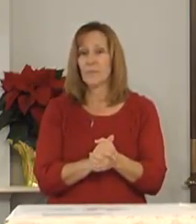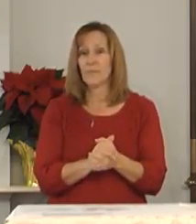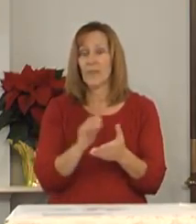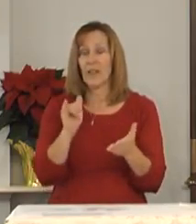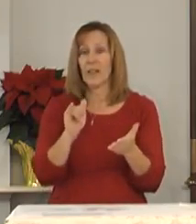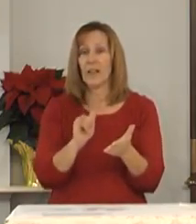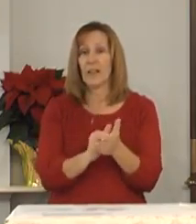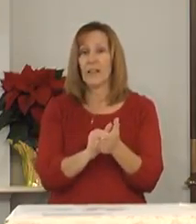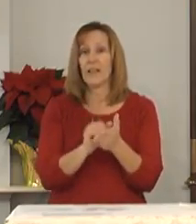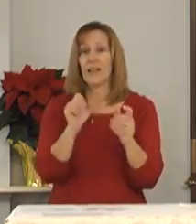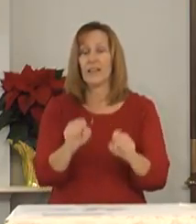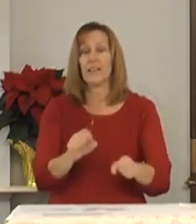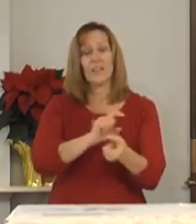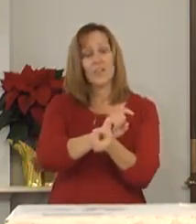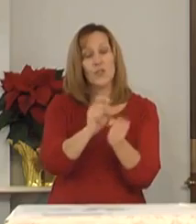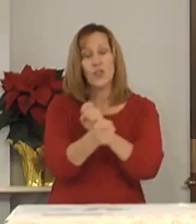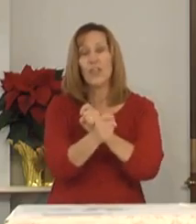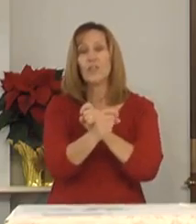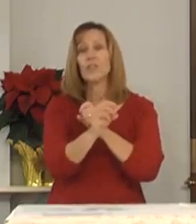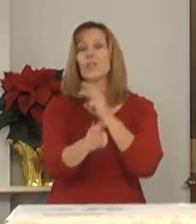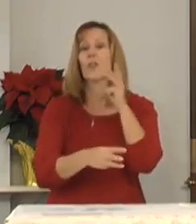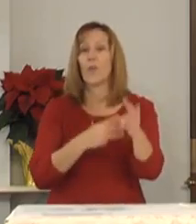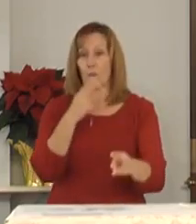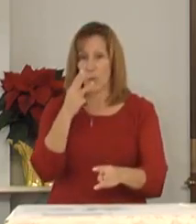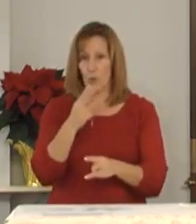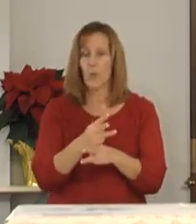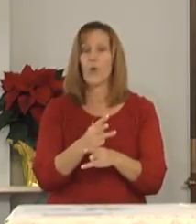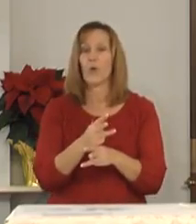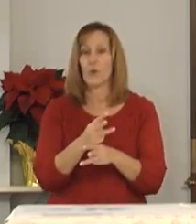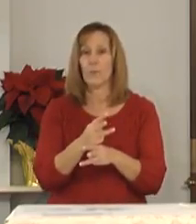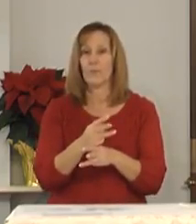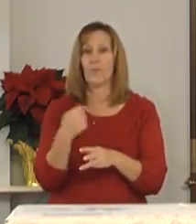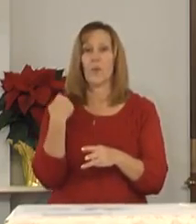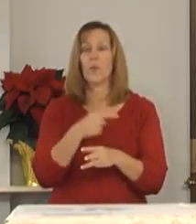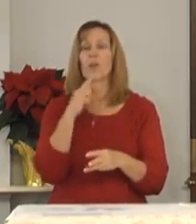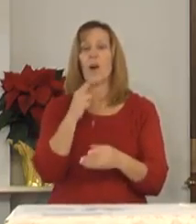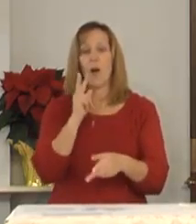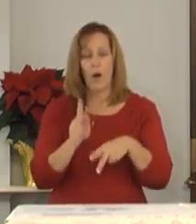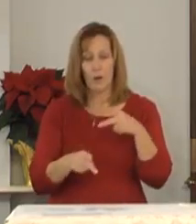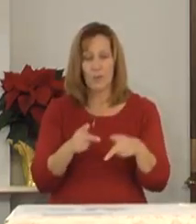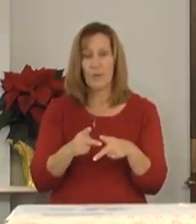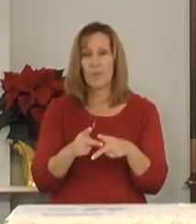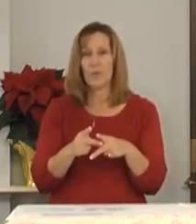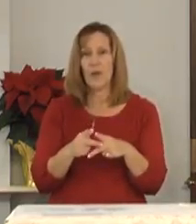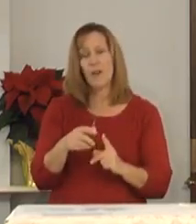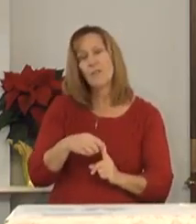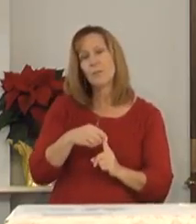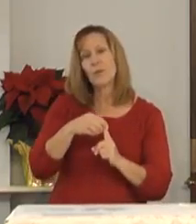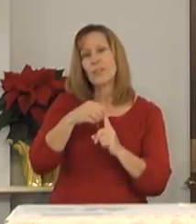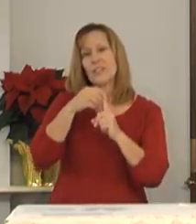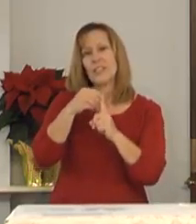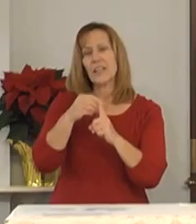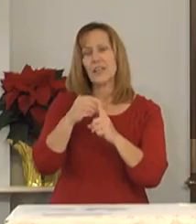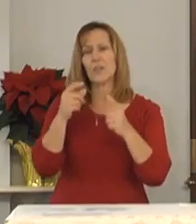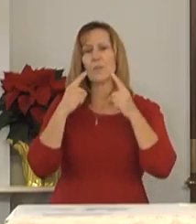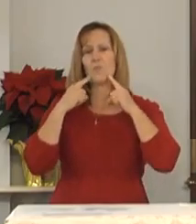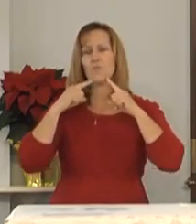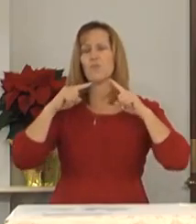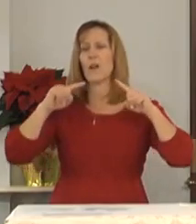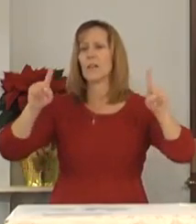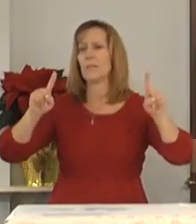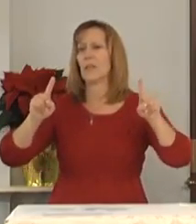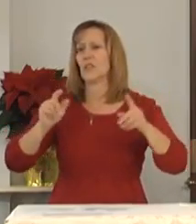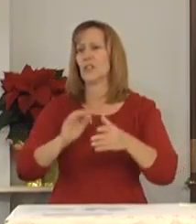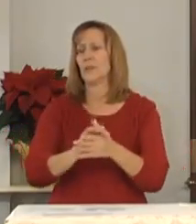And that can change the world. We are people of a particular proclamation.